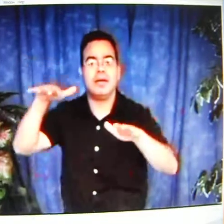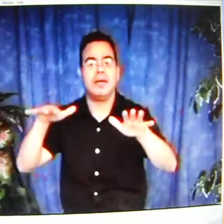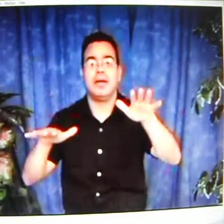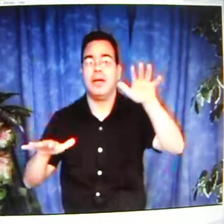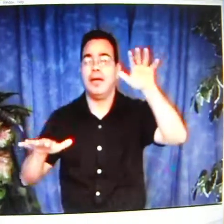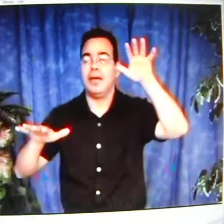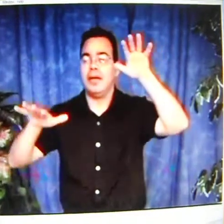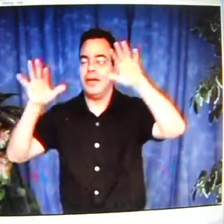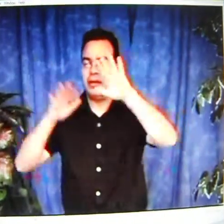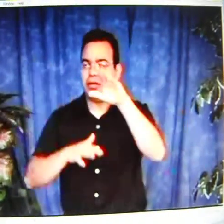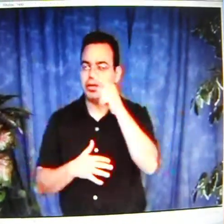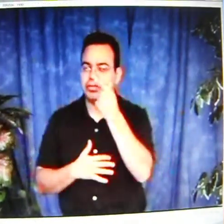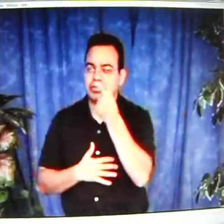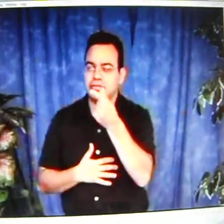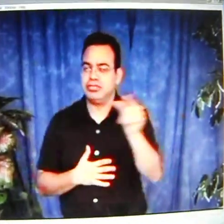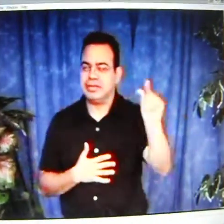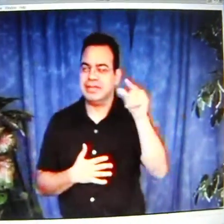out, and the terrain became rolling hills.